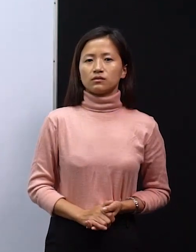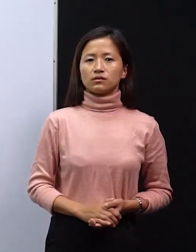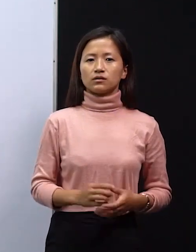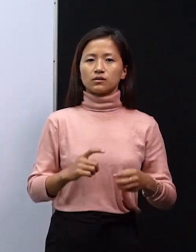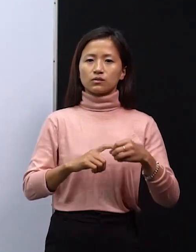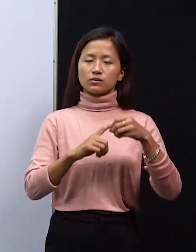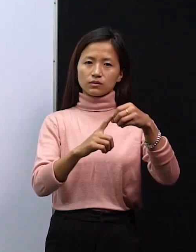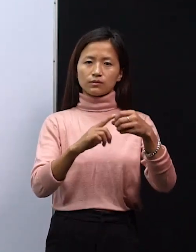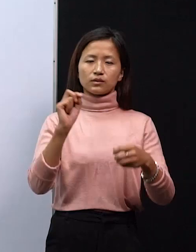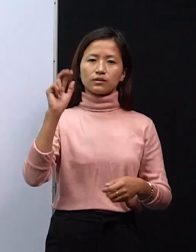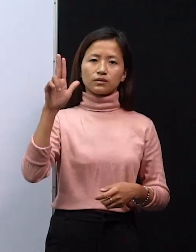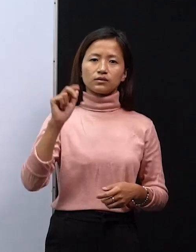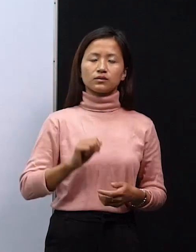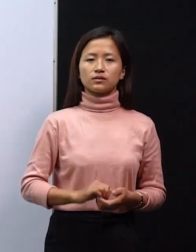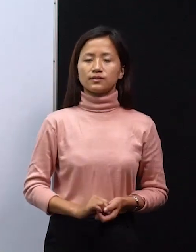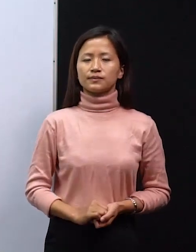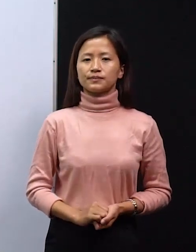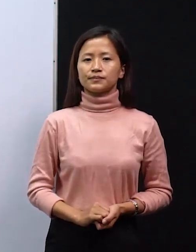question number 8,